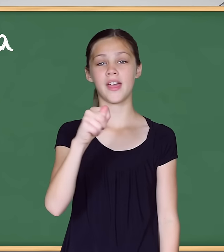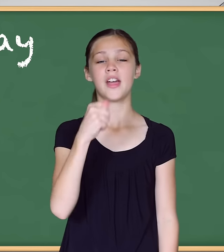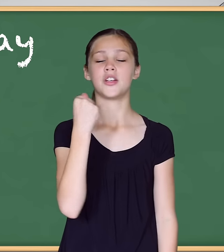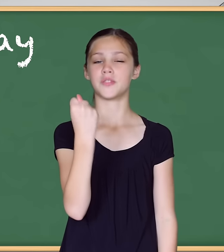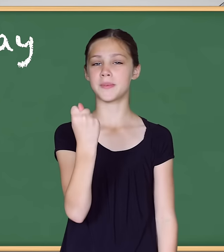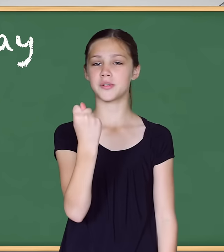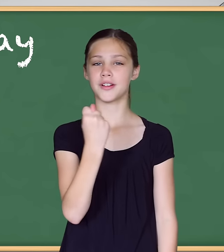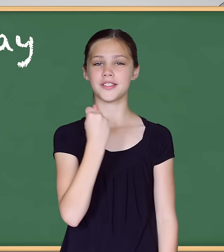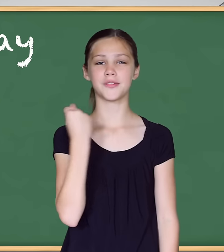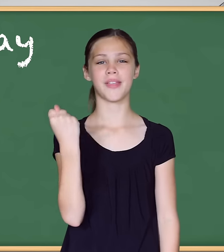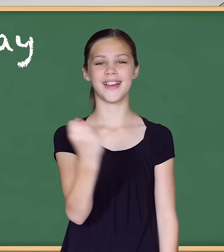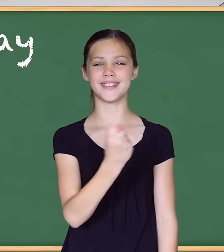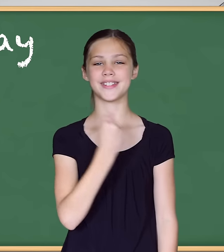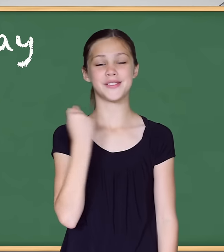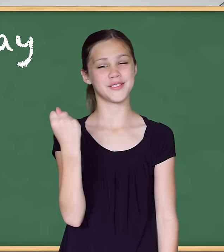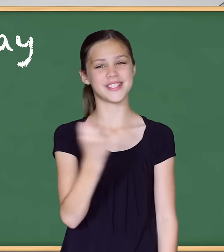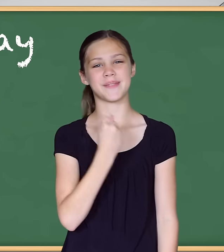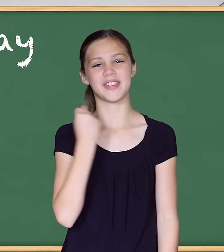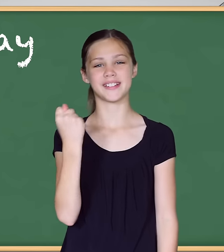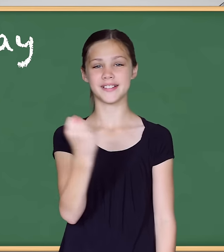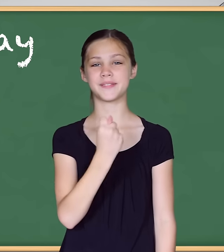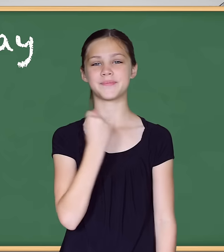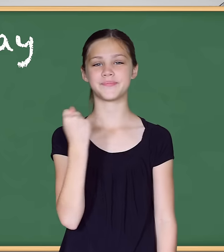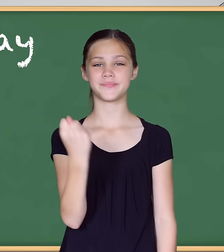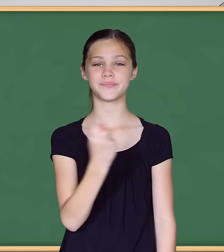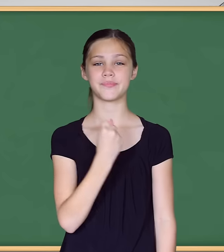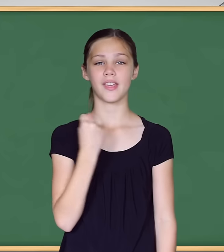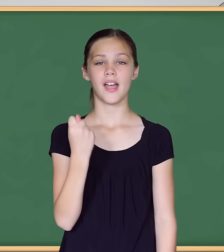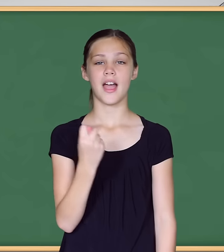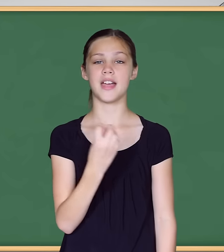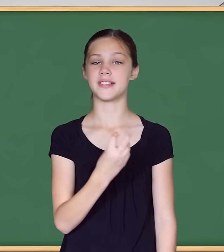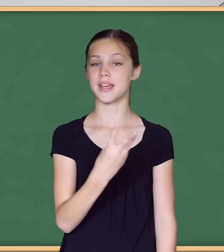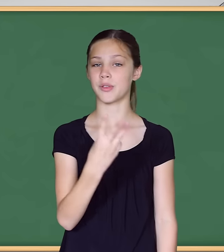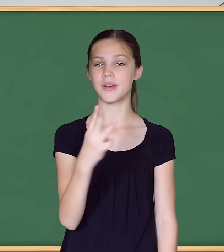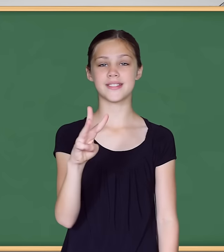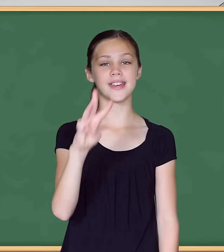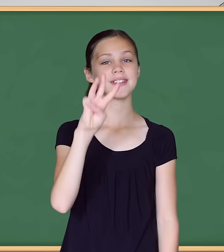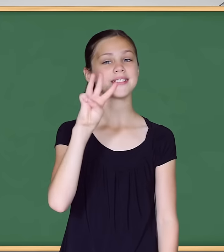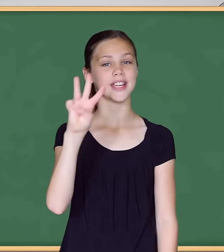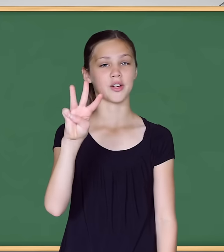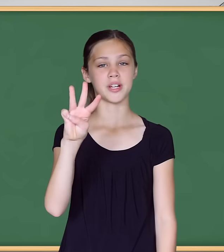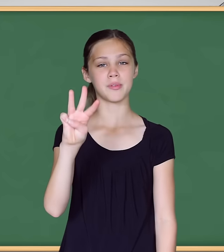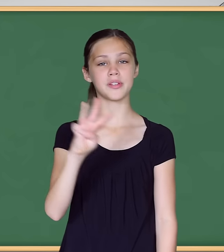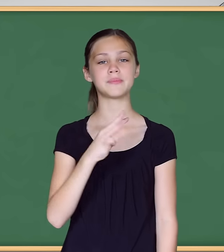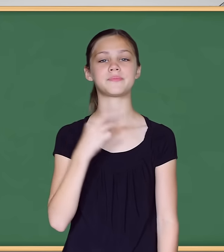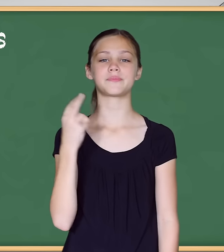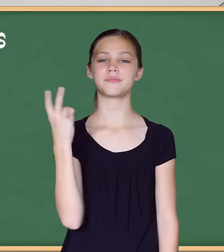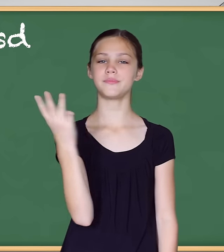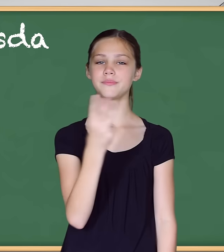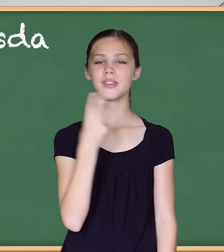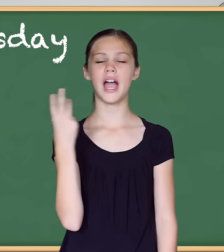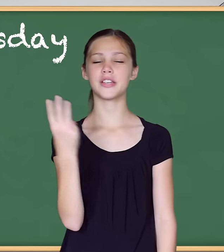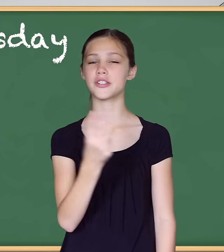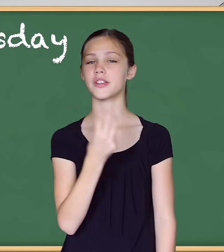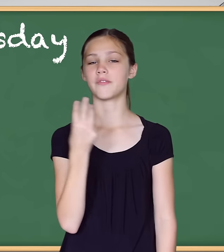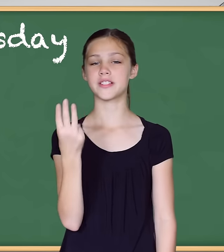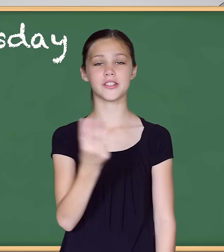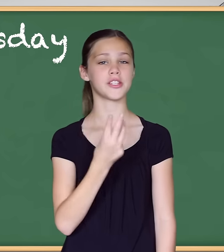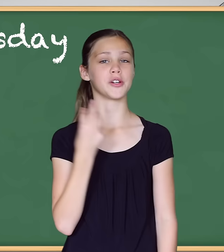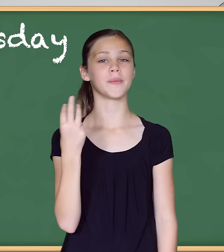you flip it towards you and you do the same thing. And same with Wednesday, take your W and just face it to you